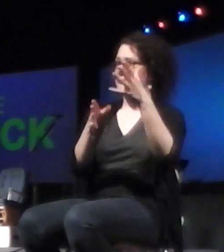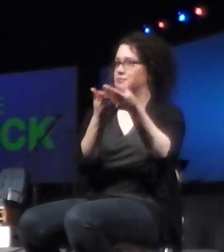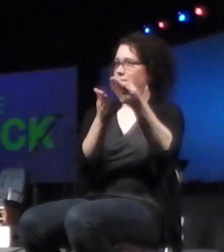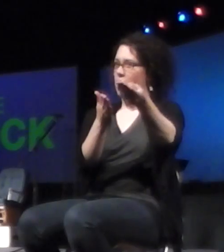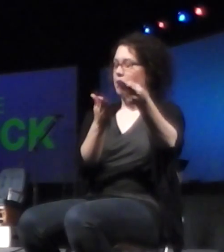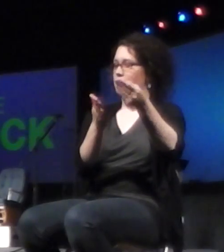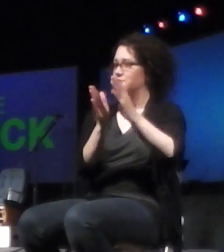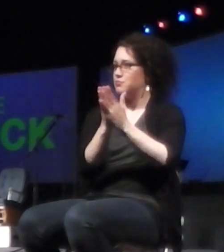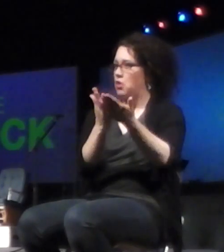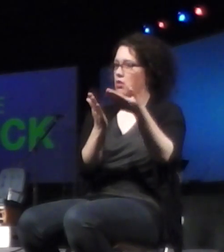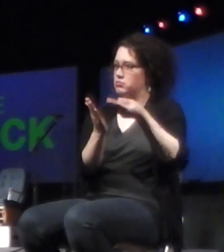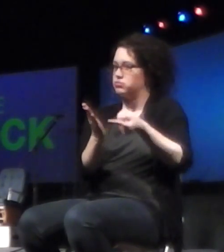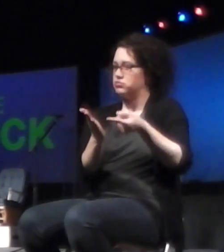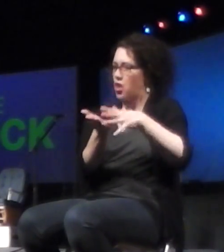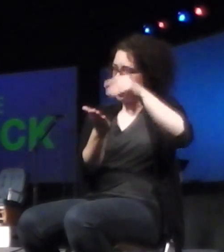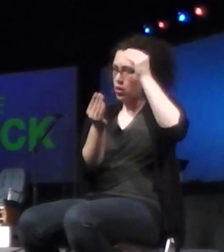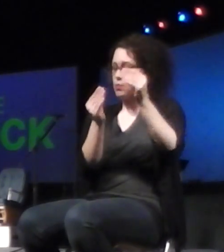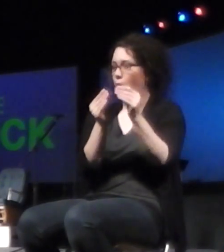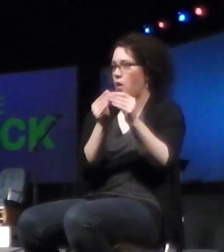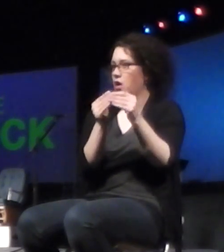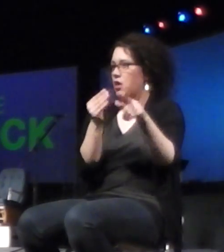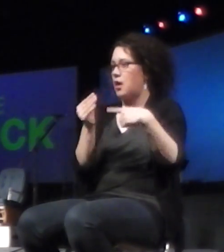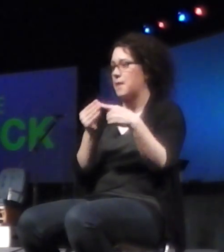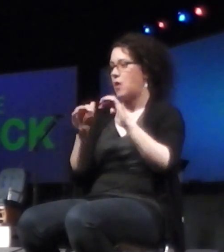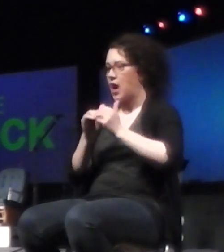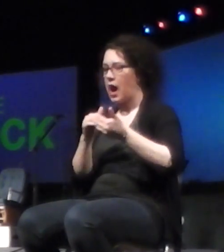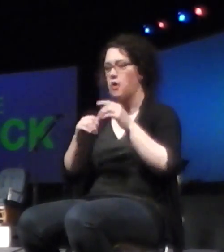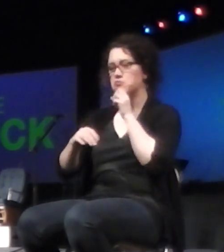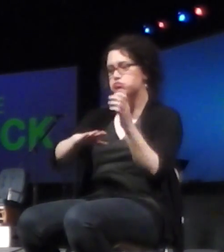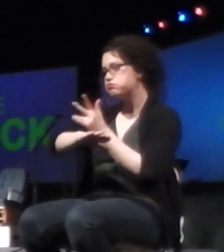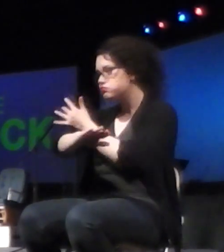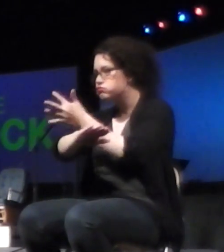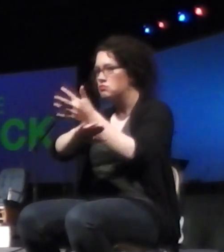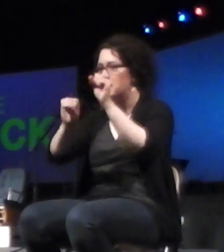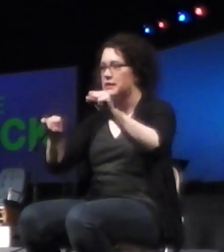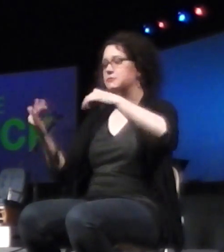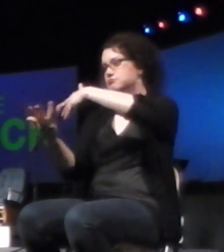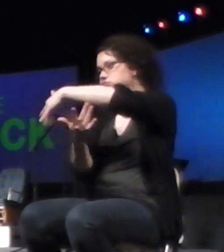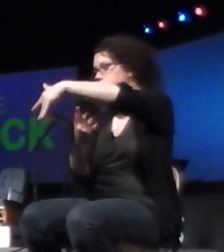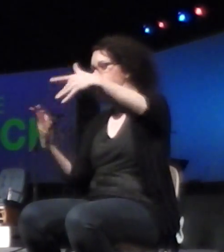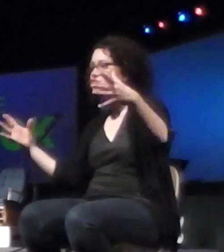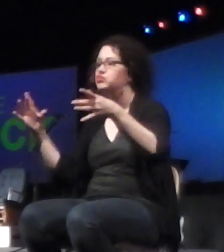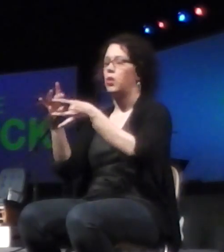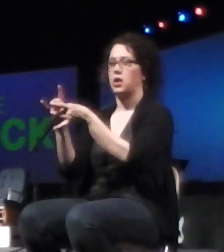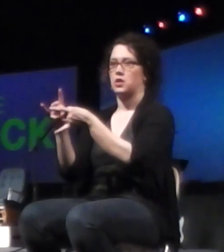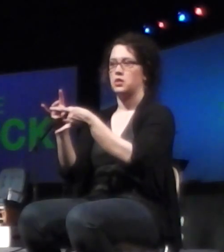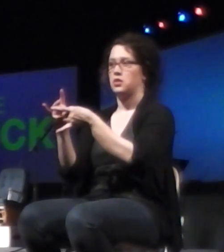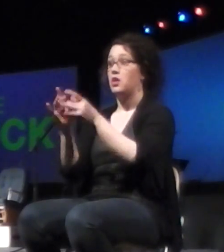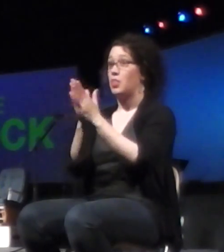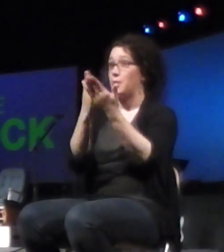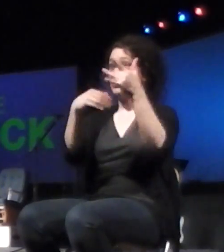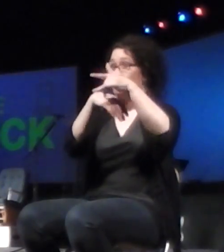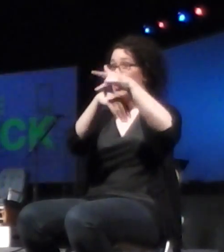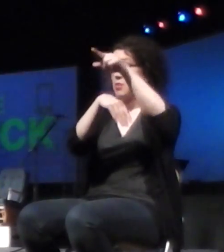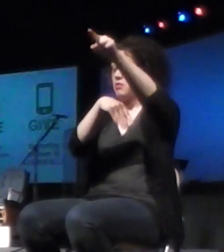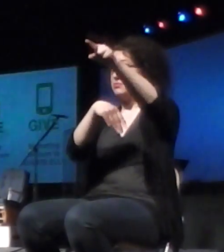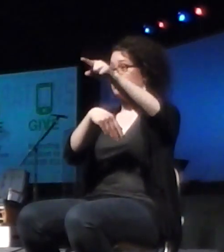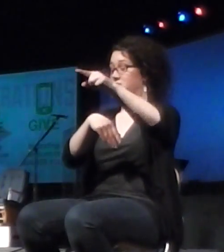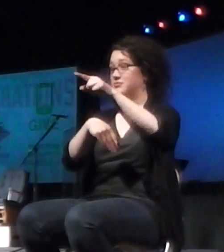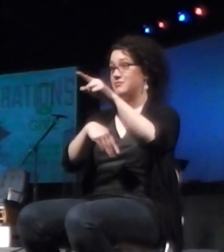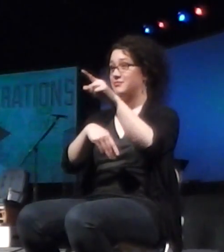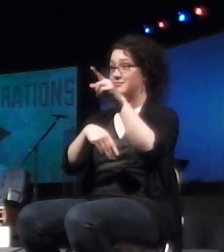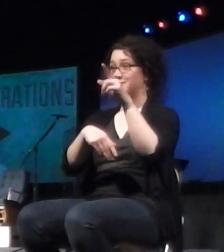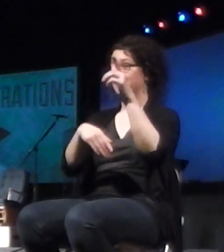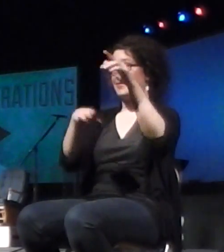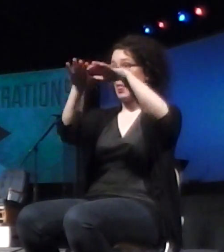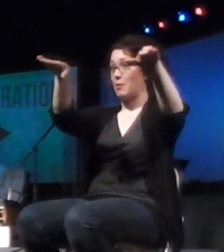service and just learn a little bit more about joining the generations together. The books are available at the Welcome Bar. We had a whole bunch of them last week. We sold